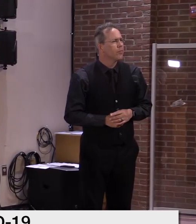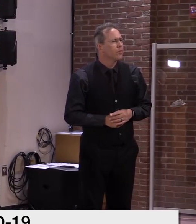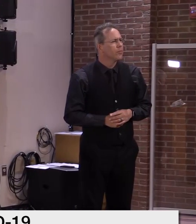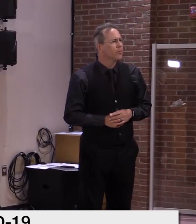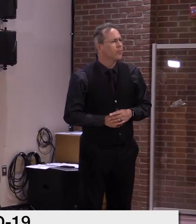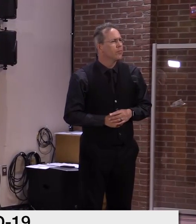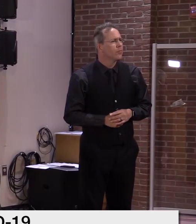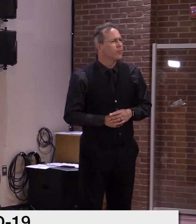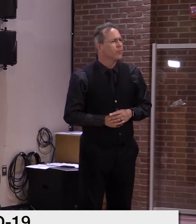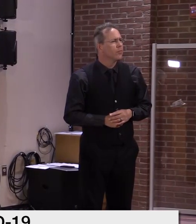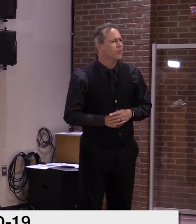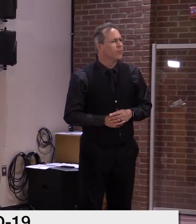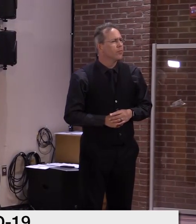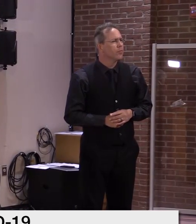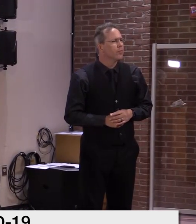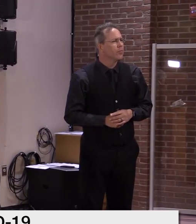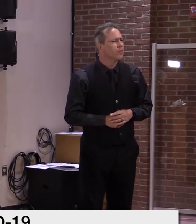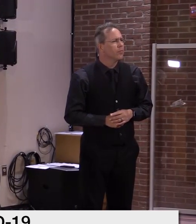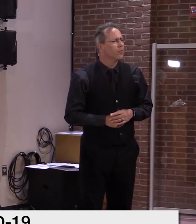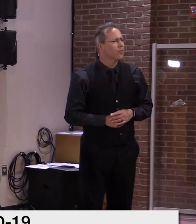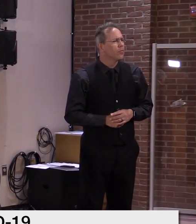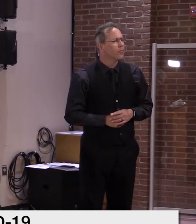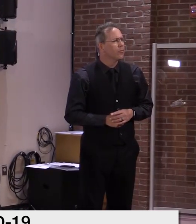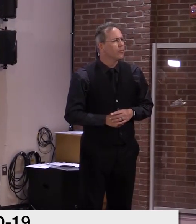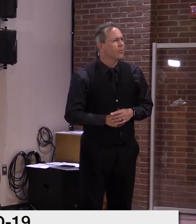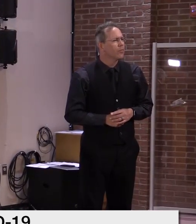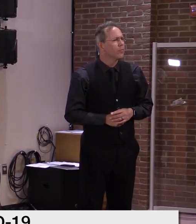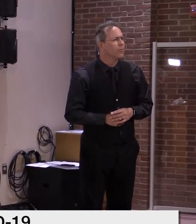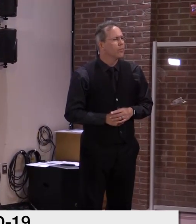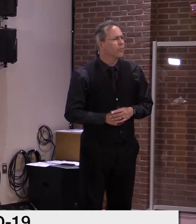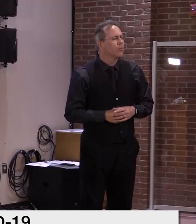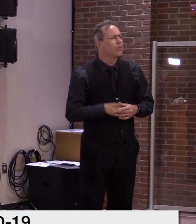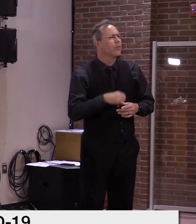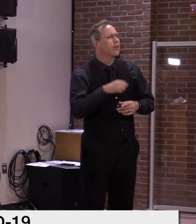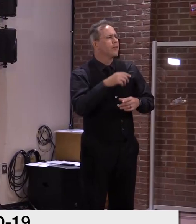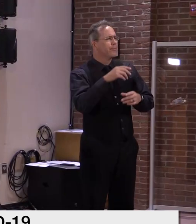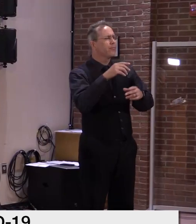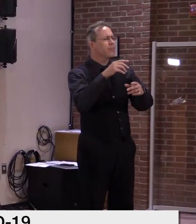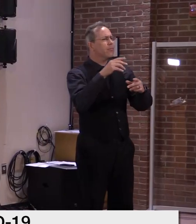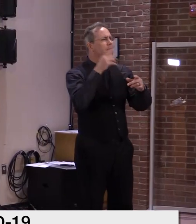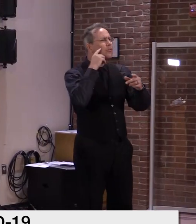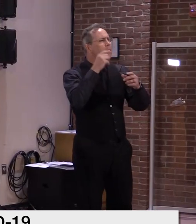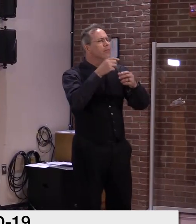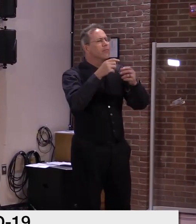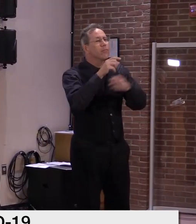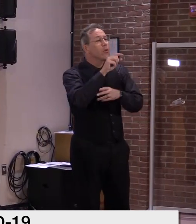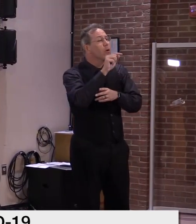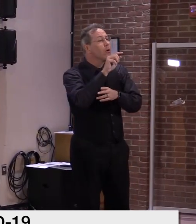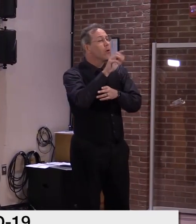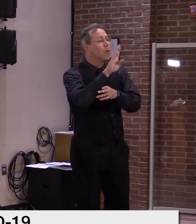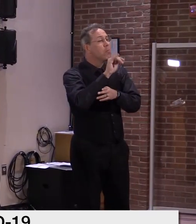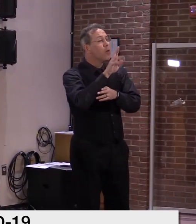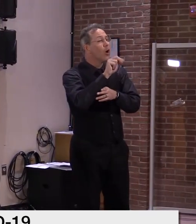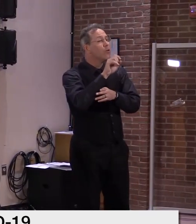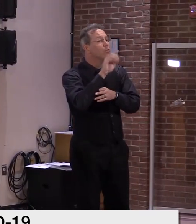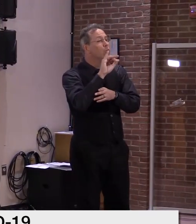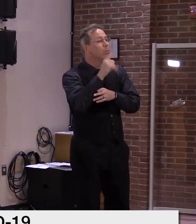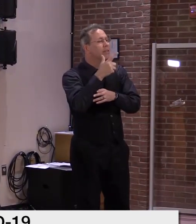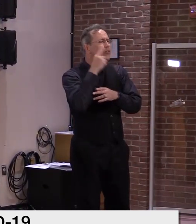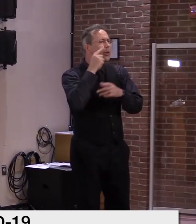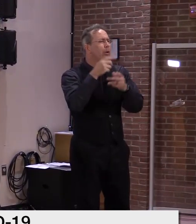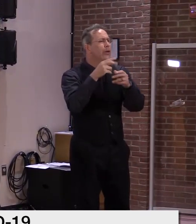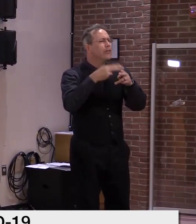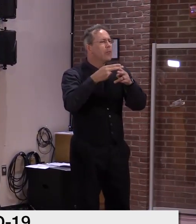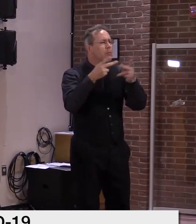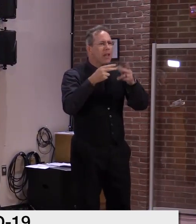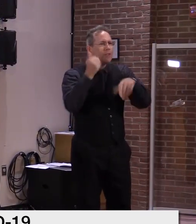do bringing the vaccine to the center part of various communities within a county have really